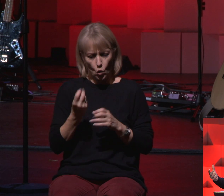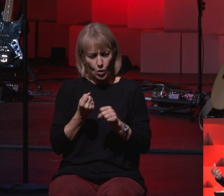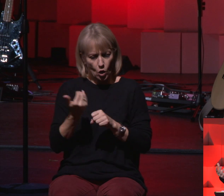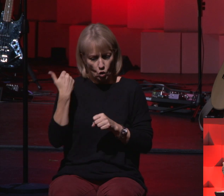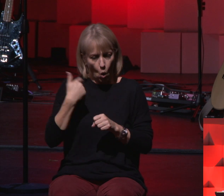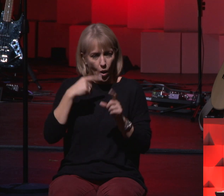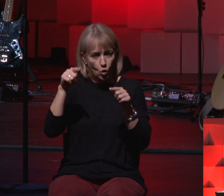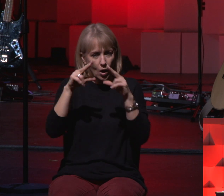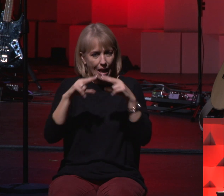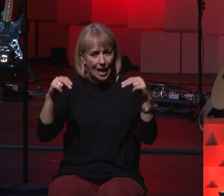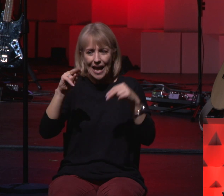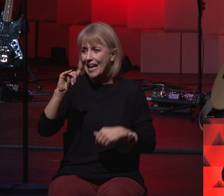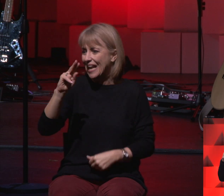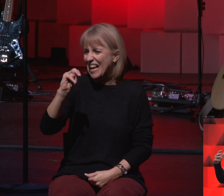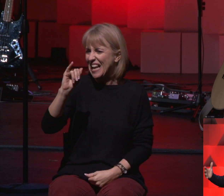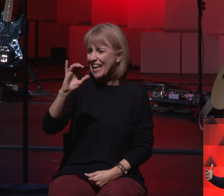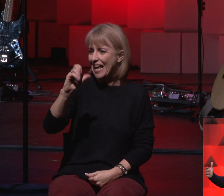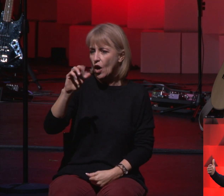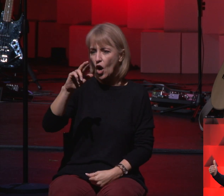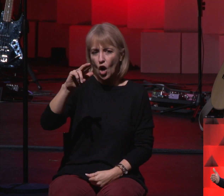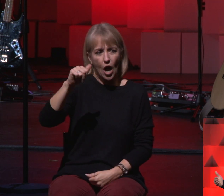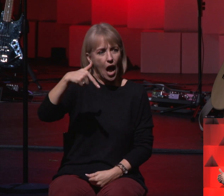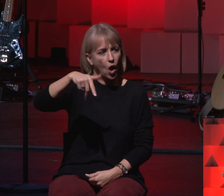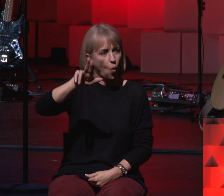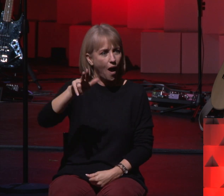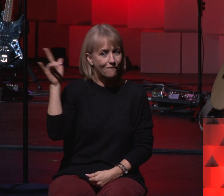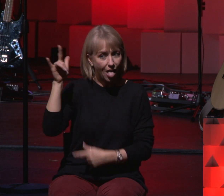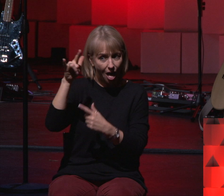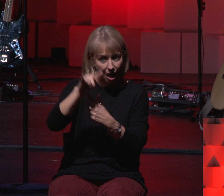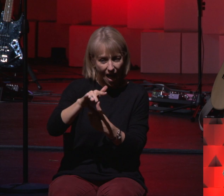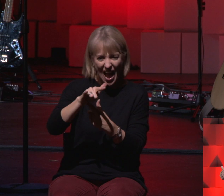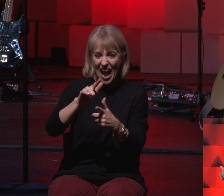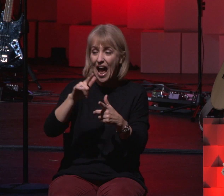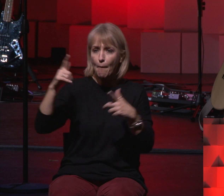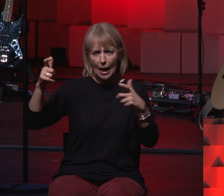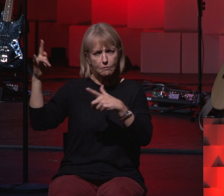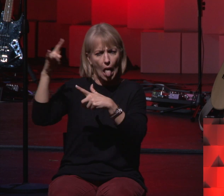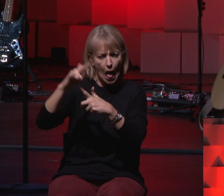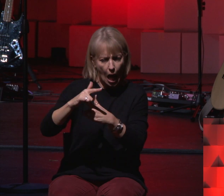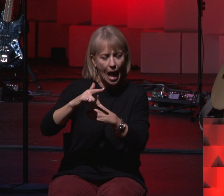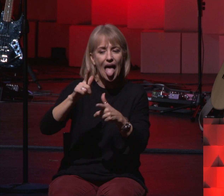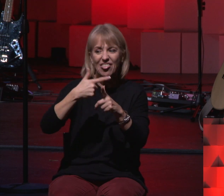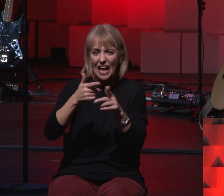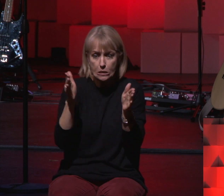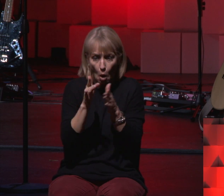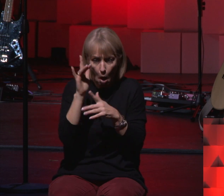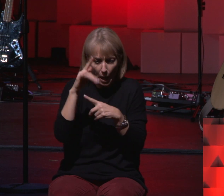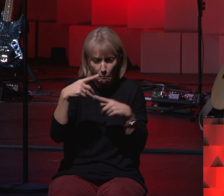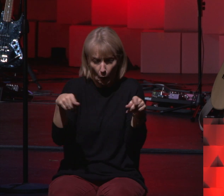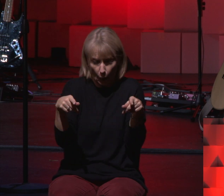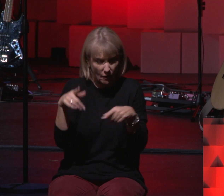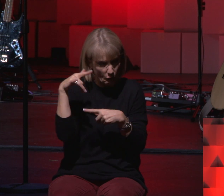in Nicaragua. It's one of those great places you fly into Managua. And then we took a very tiny plane, flew to the coast, and we got in this